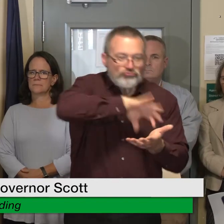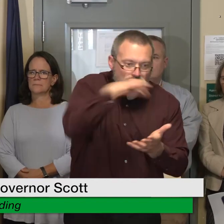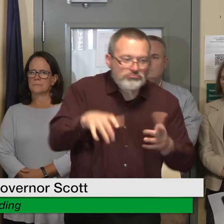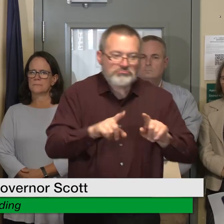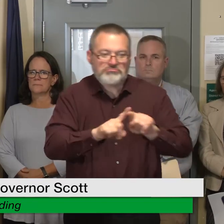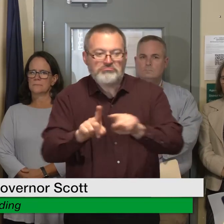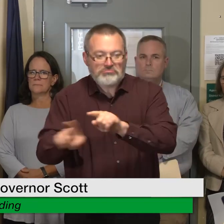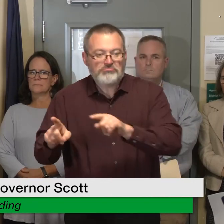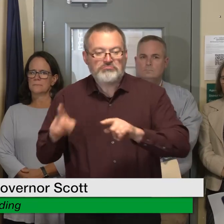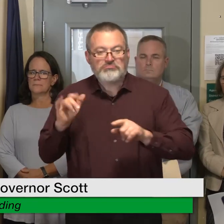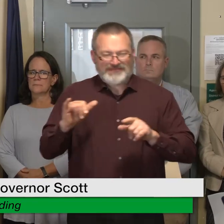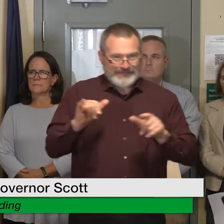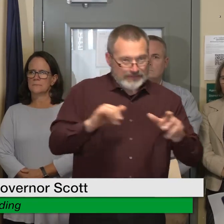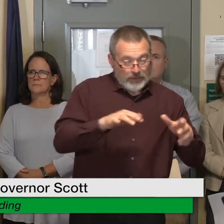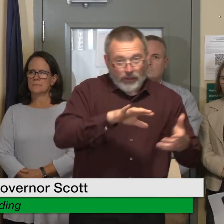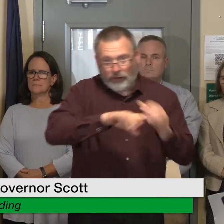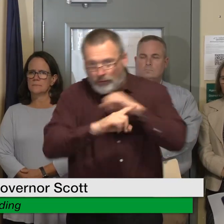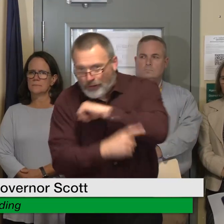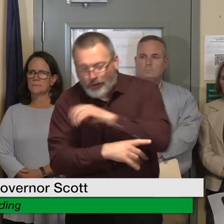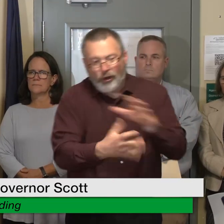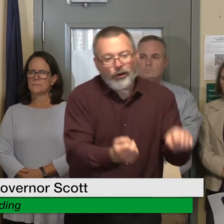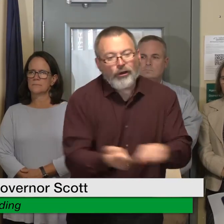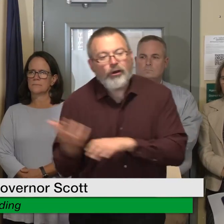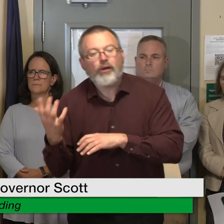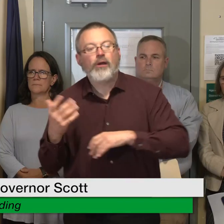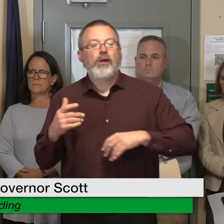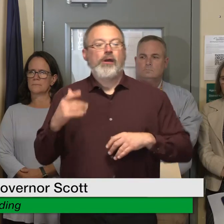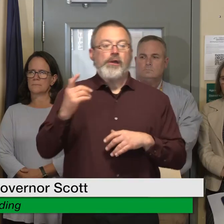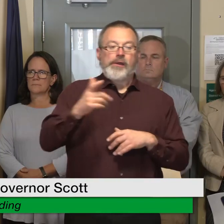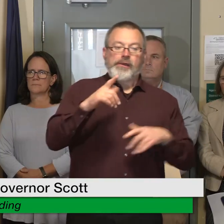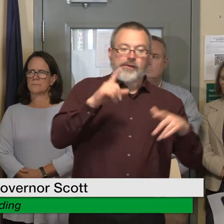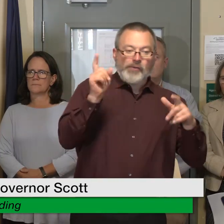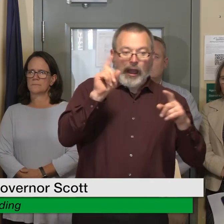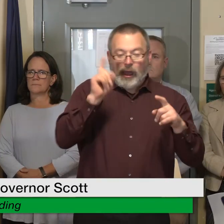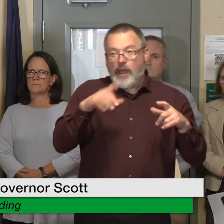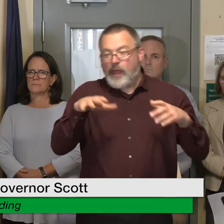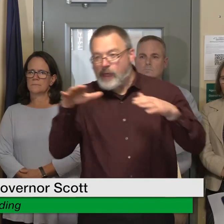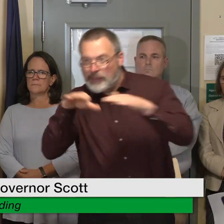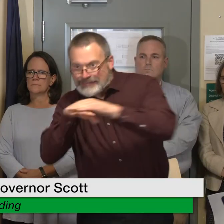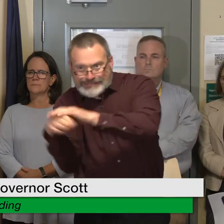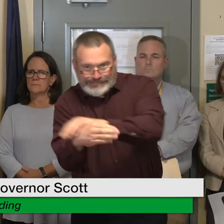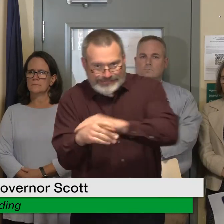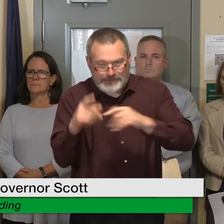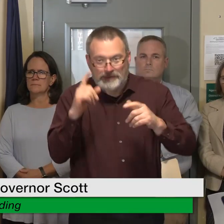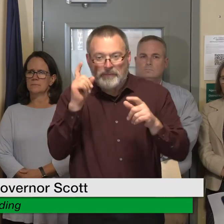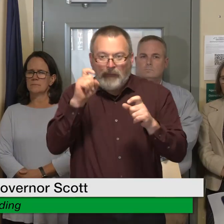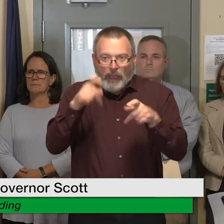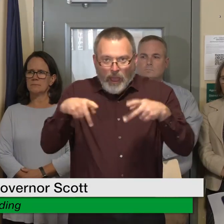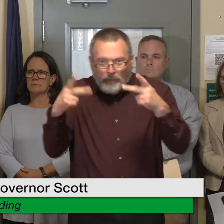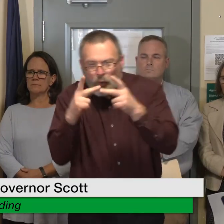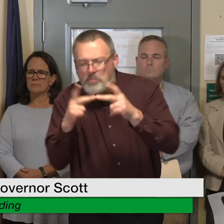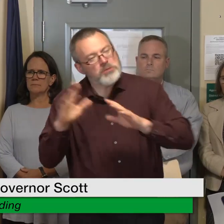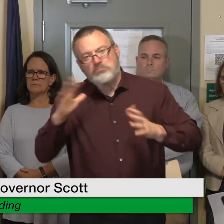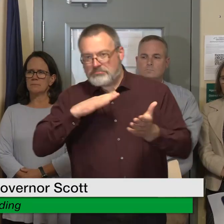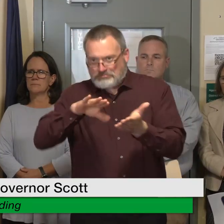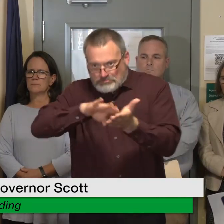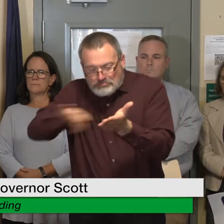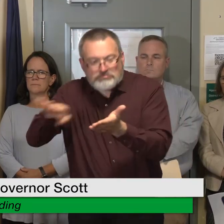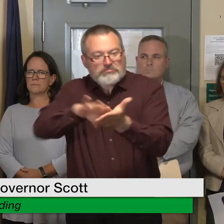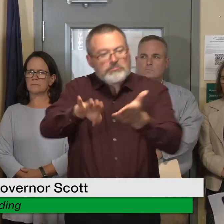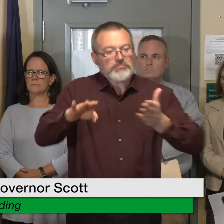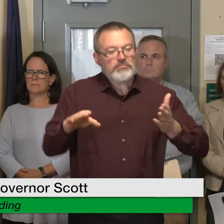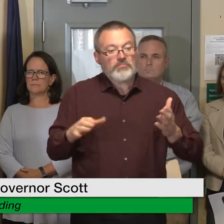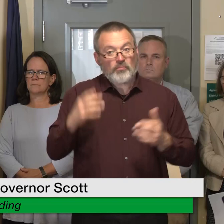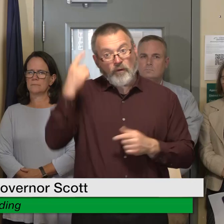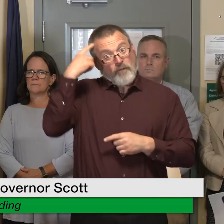removal, accessing gravel and stone for road repairs, and making sure supplies could get to where